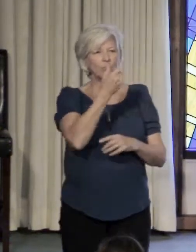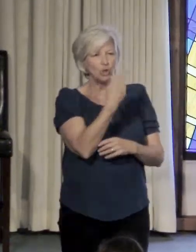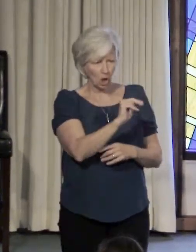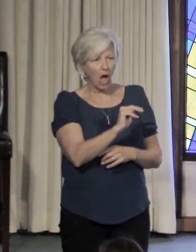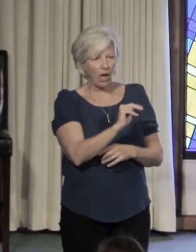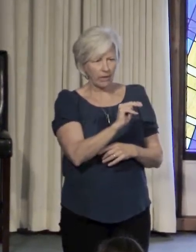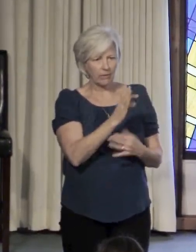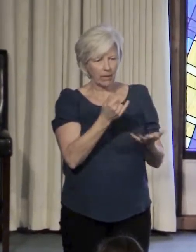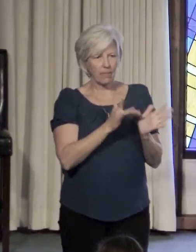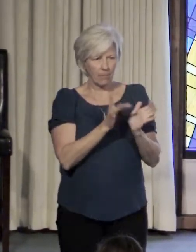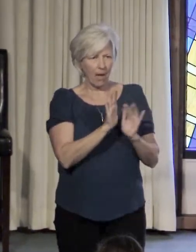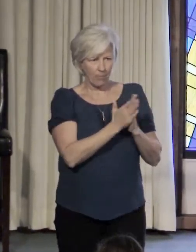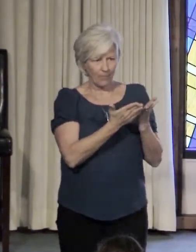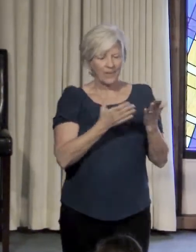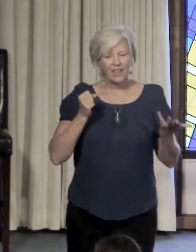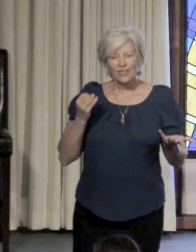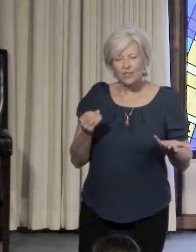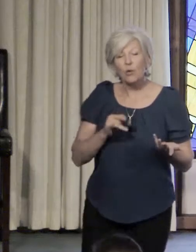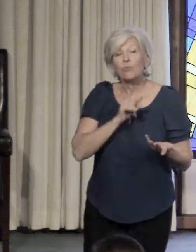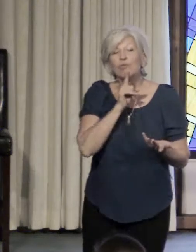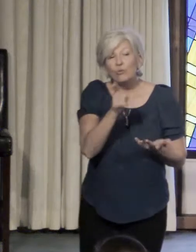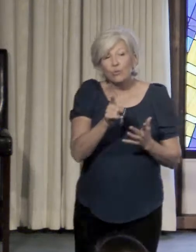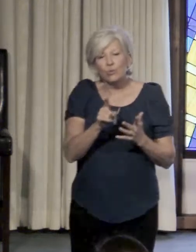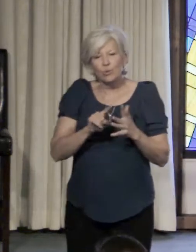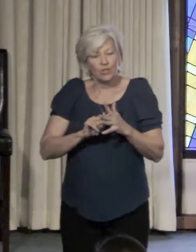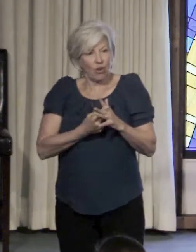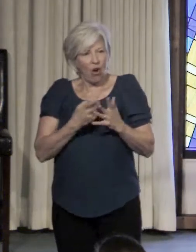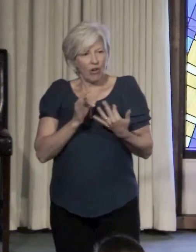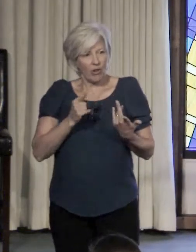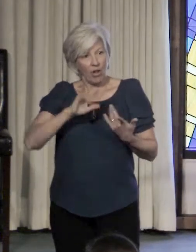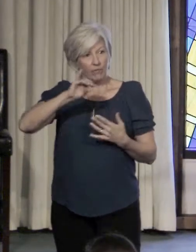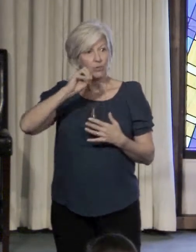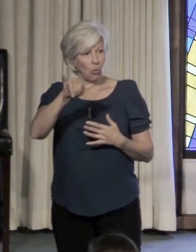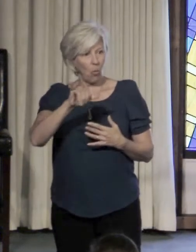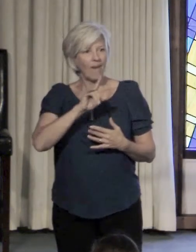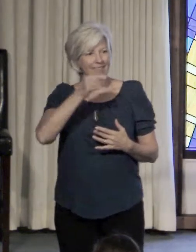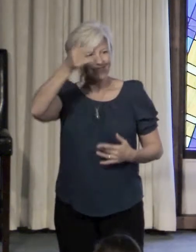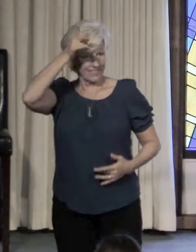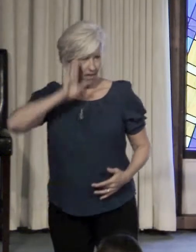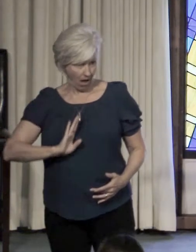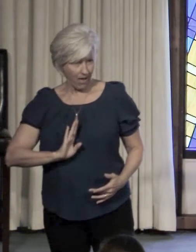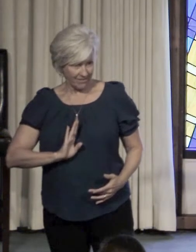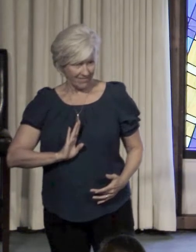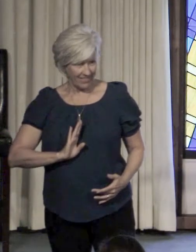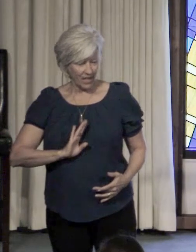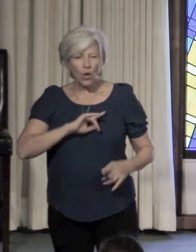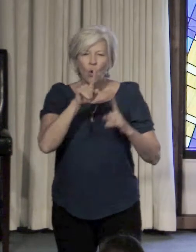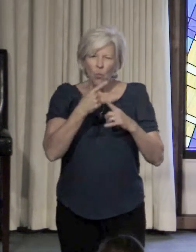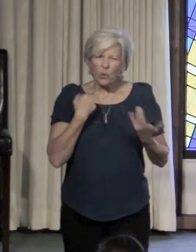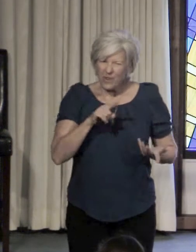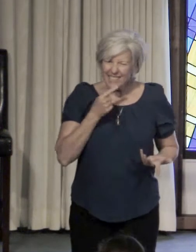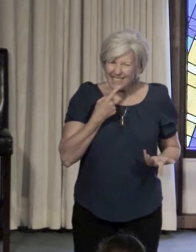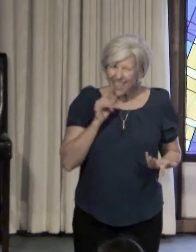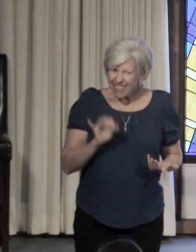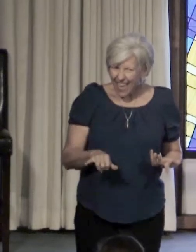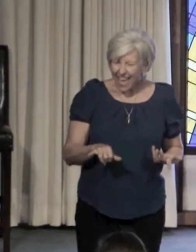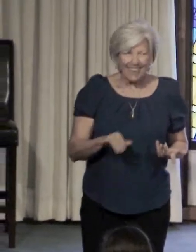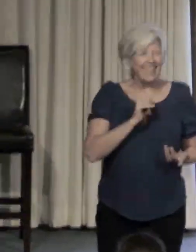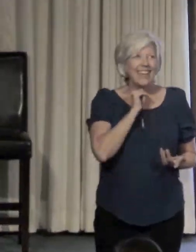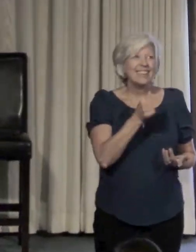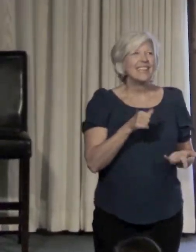of joy is God. And here I want to jump in the middle of their explanation and say that when we say the true source of joy is God, that